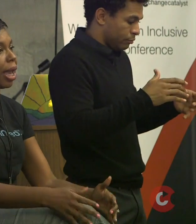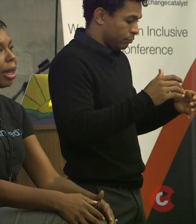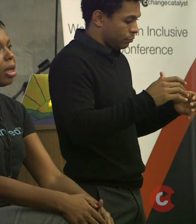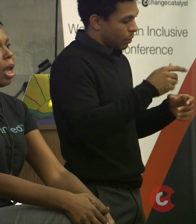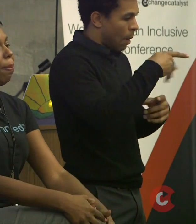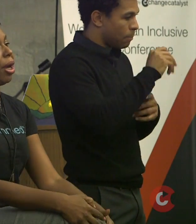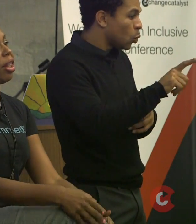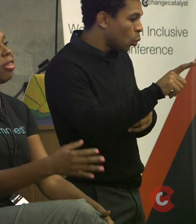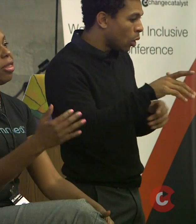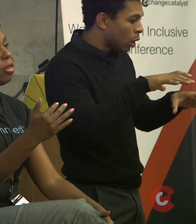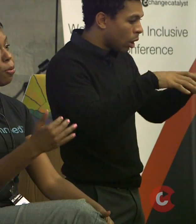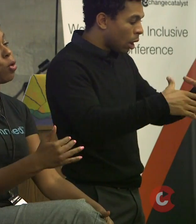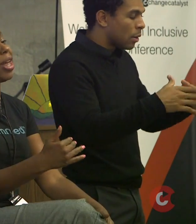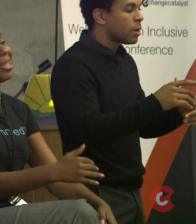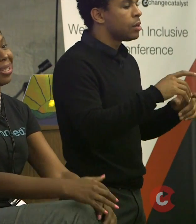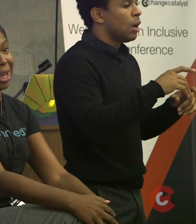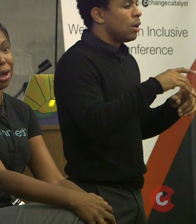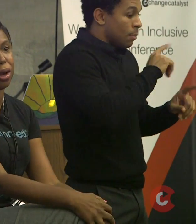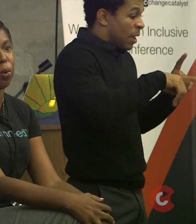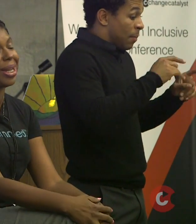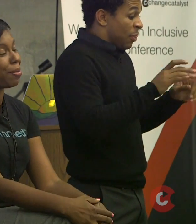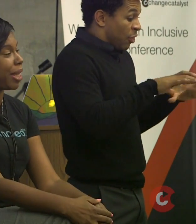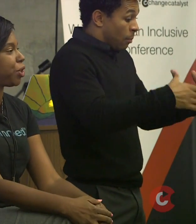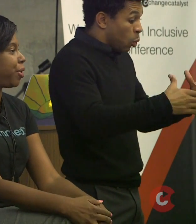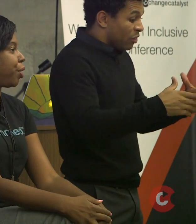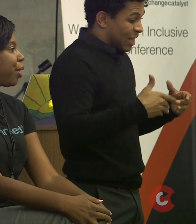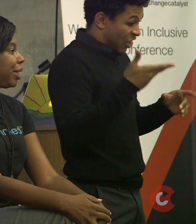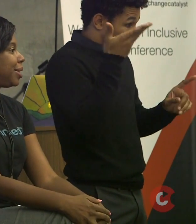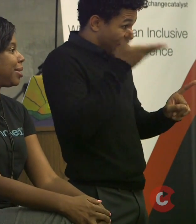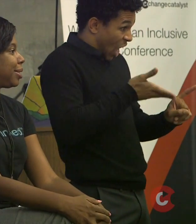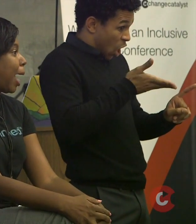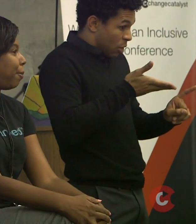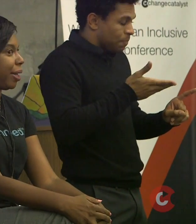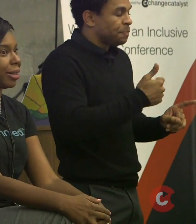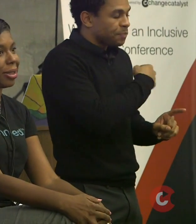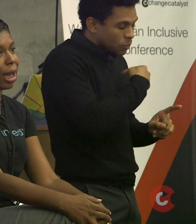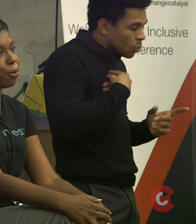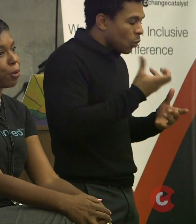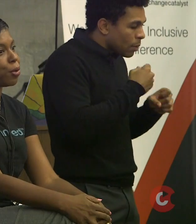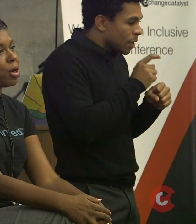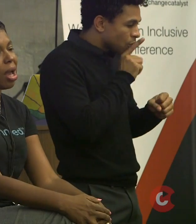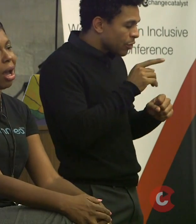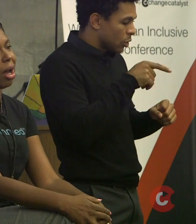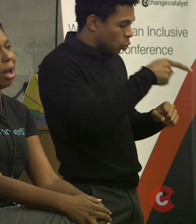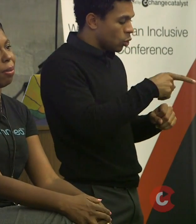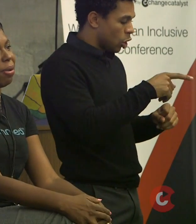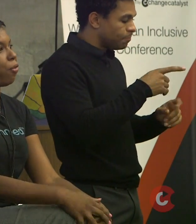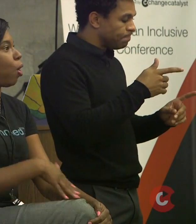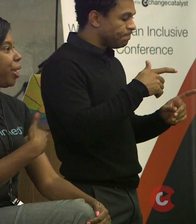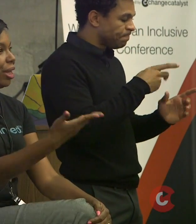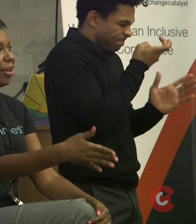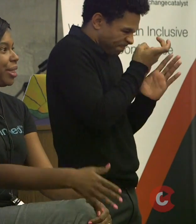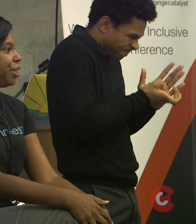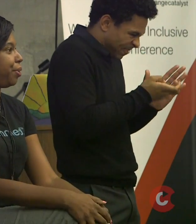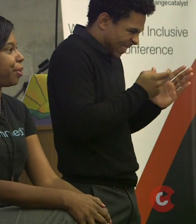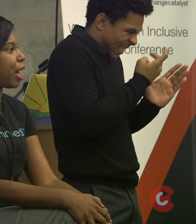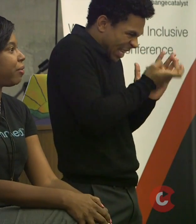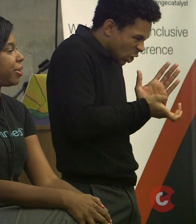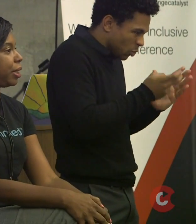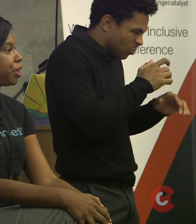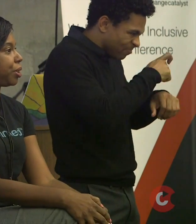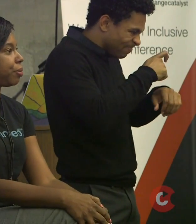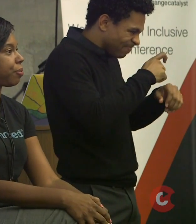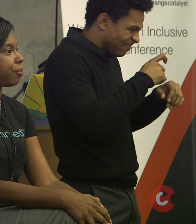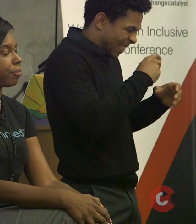would argue that. But the pool that is there, we need to make sure that you're at least tapping into that pool before we can even continue